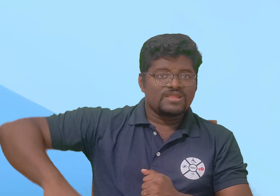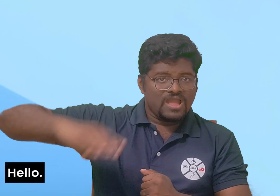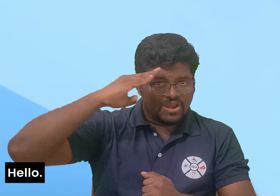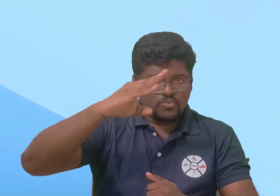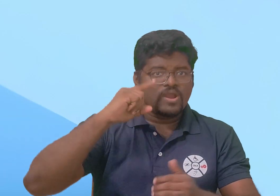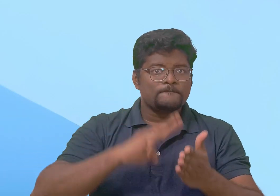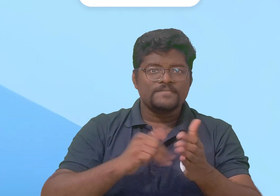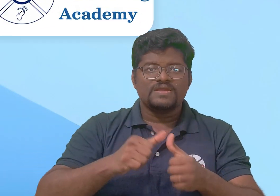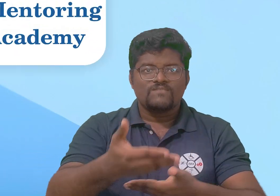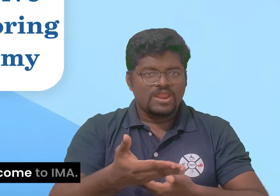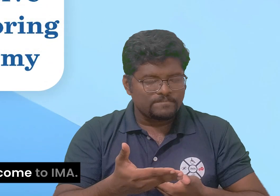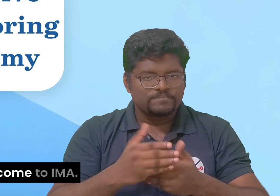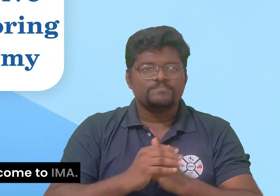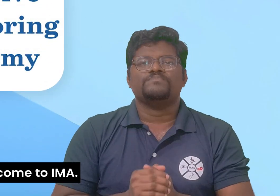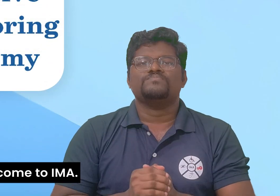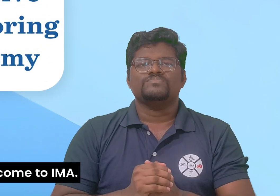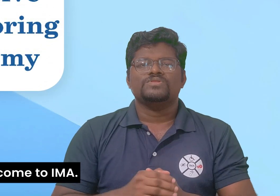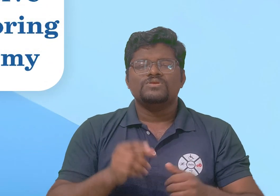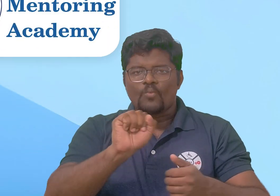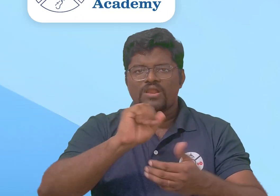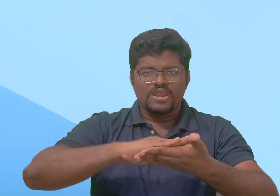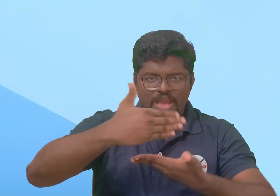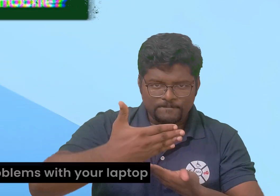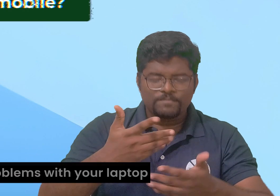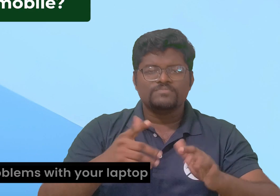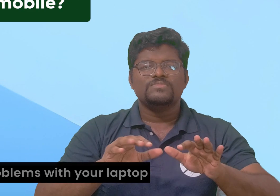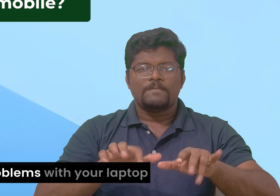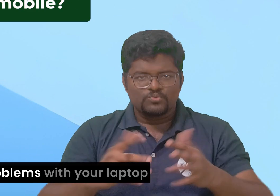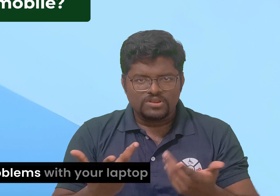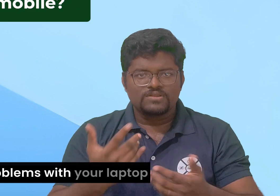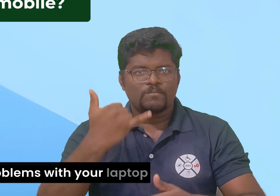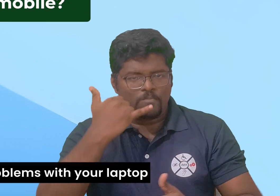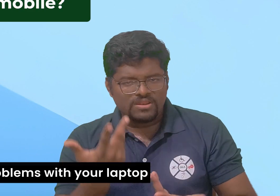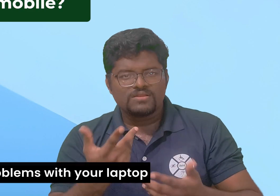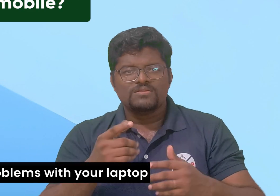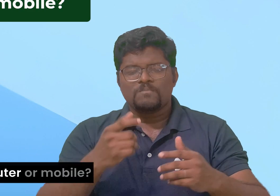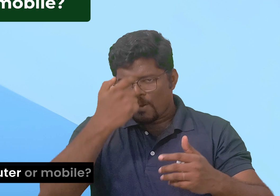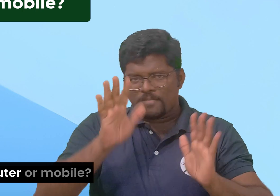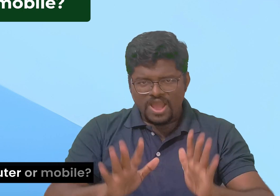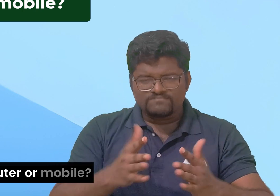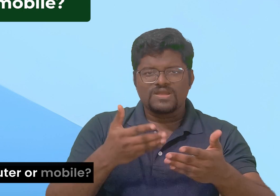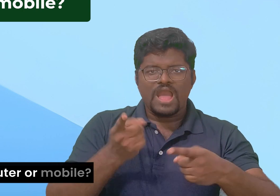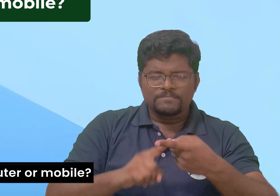Hello. Welcome to IMA. Do you face problems with your laptop, computer, or mobile?